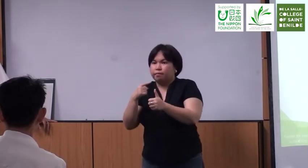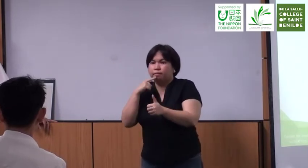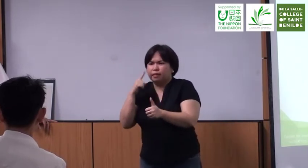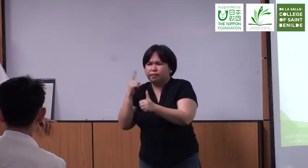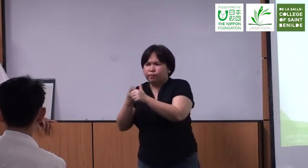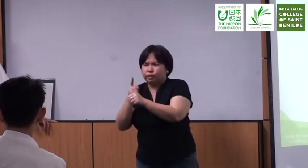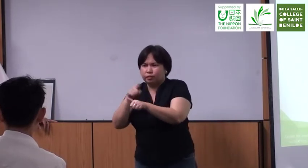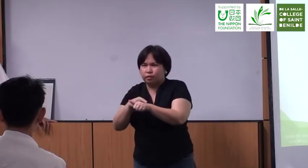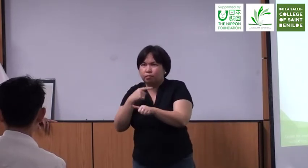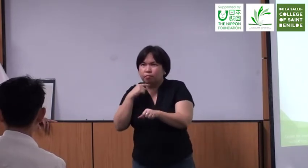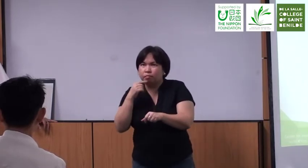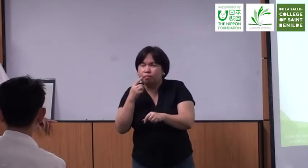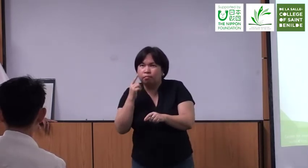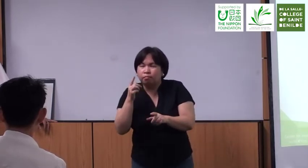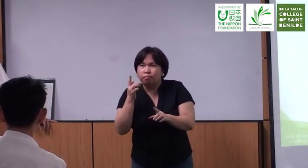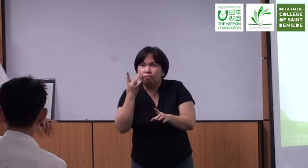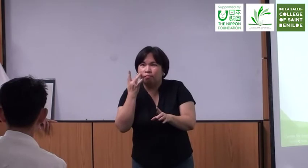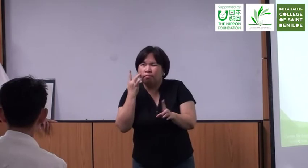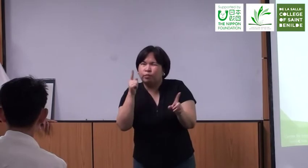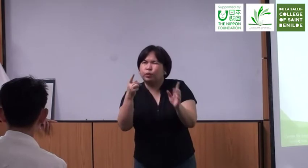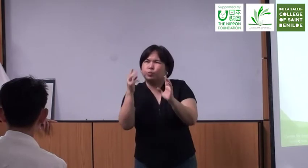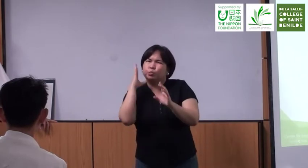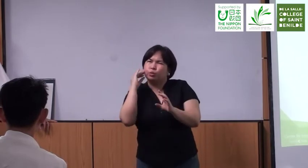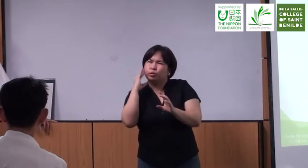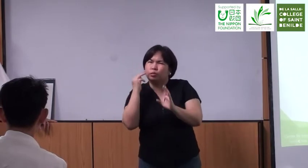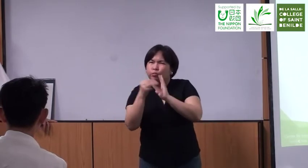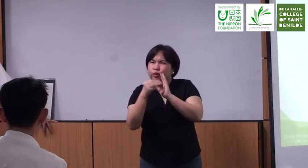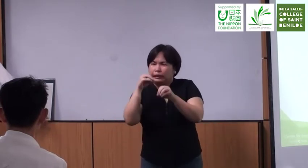experience in class, and since